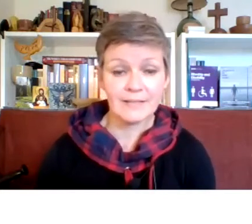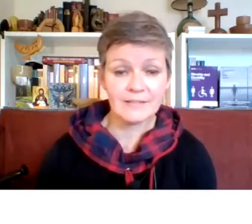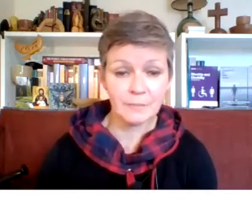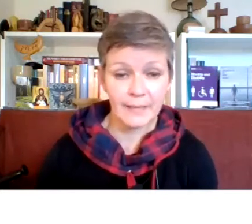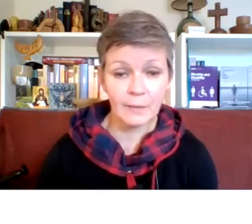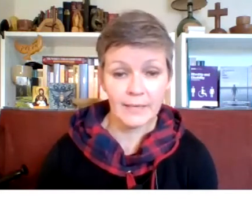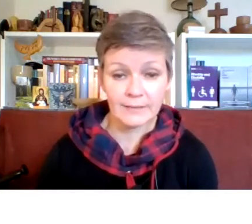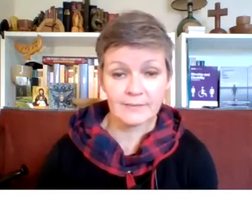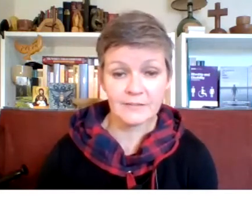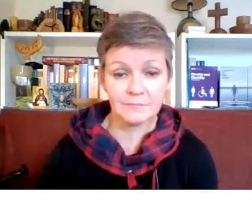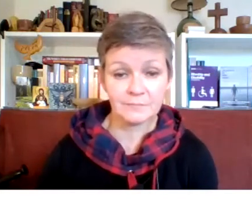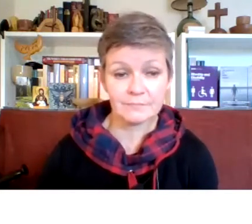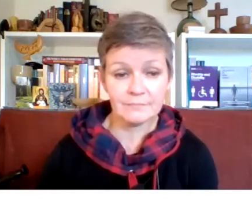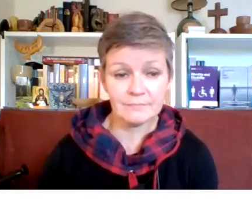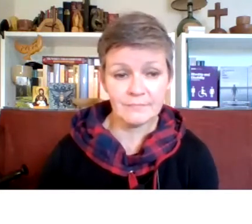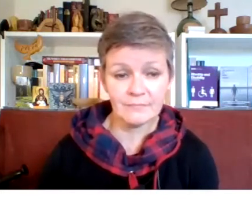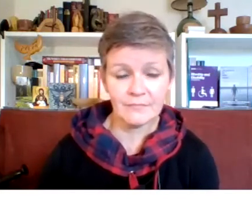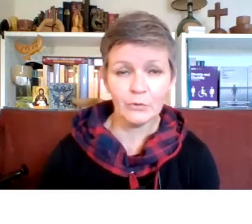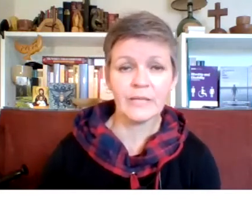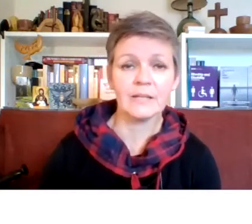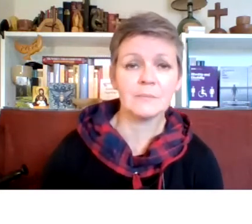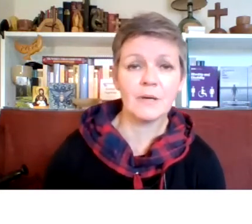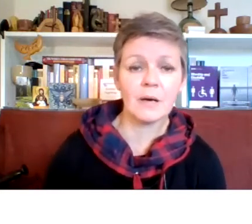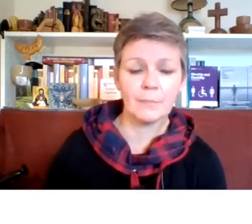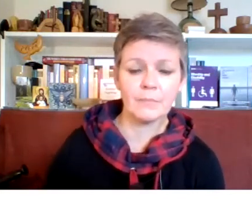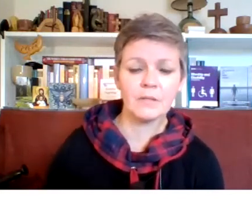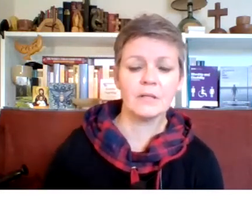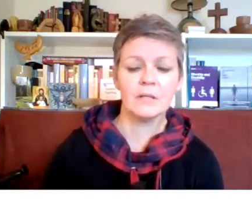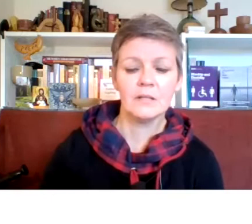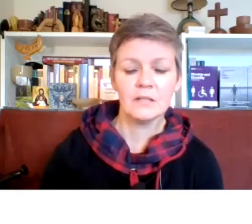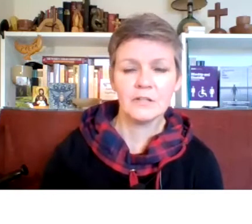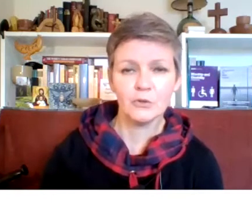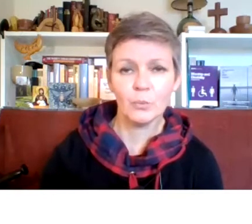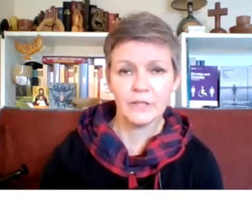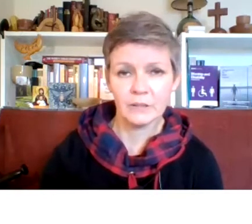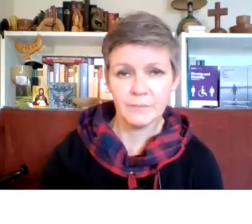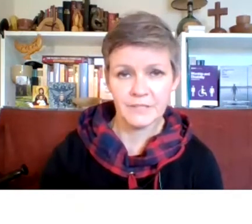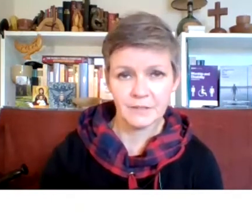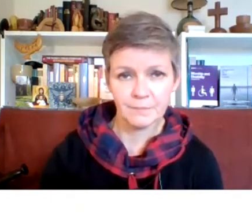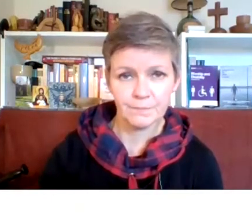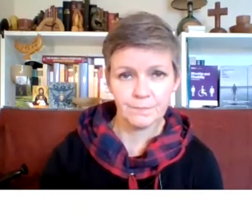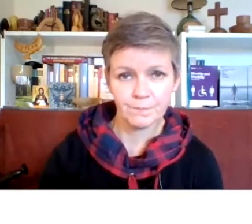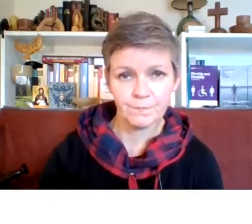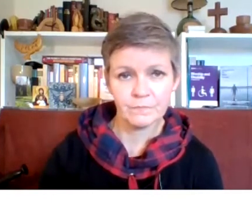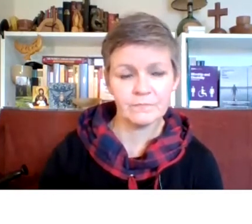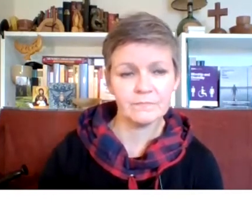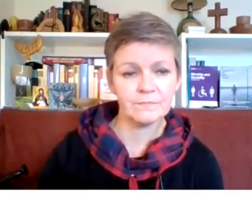the powerless, your kingdom come, your will be done.